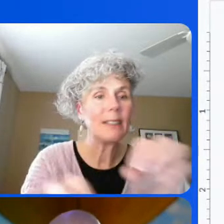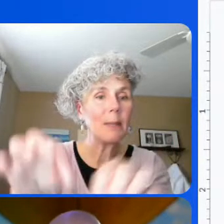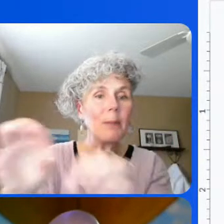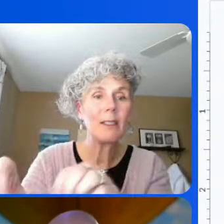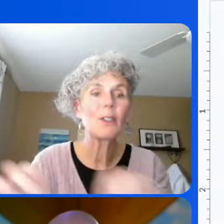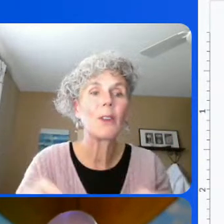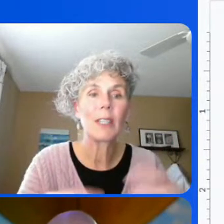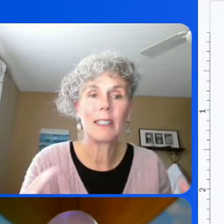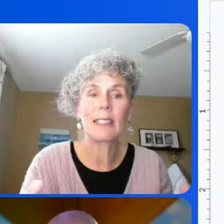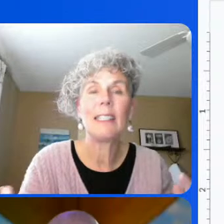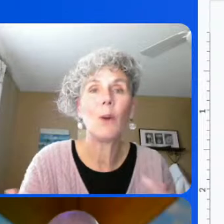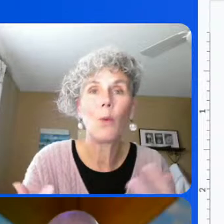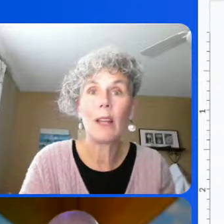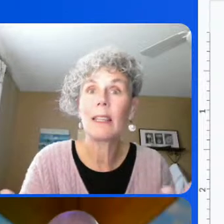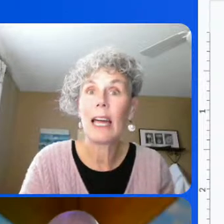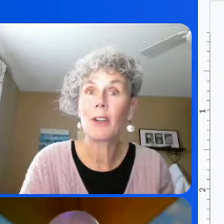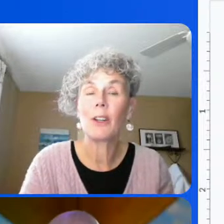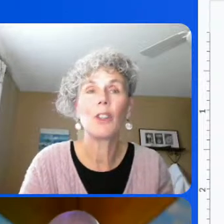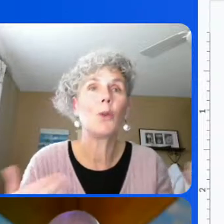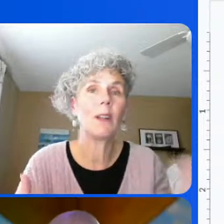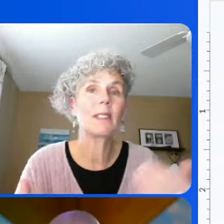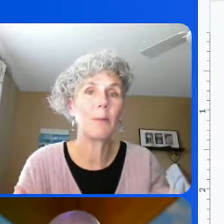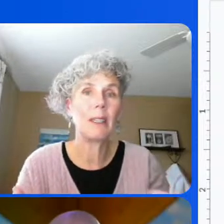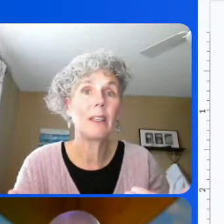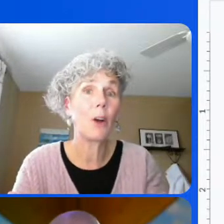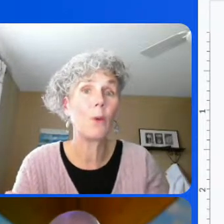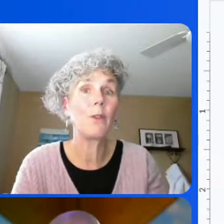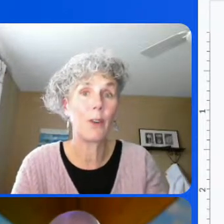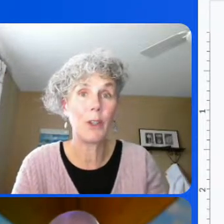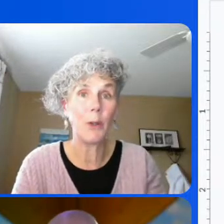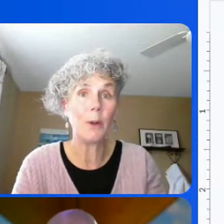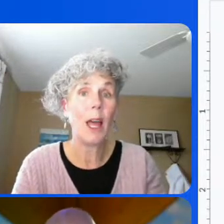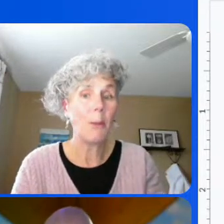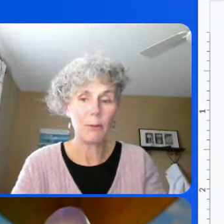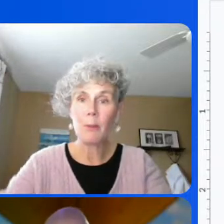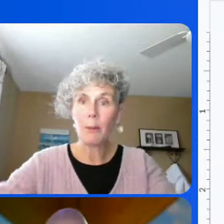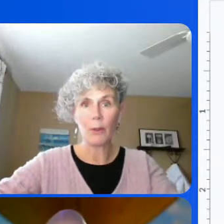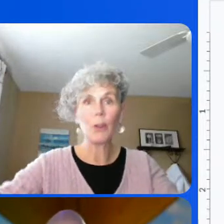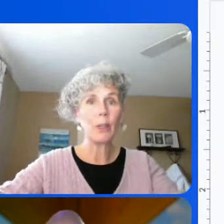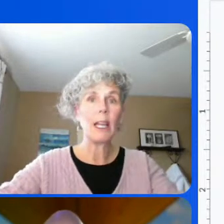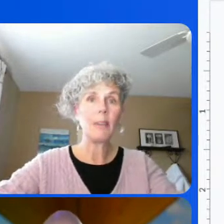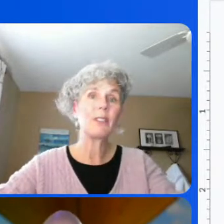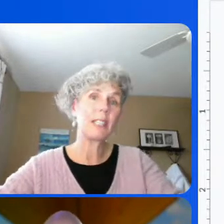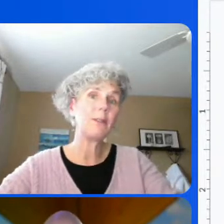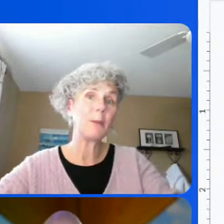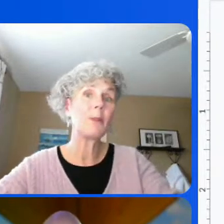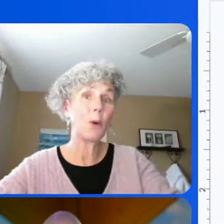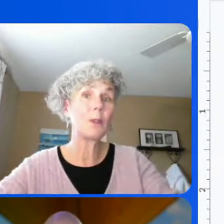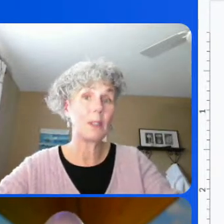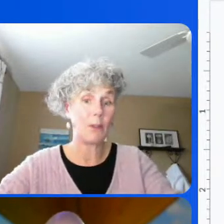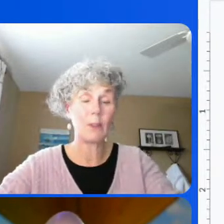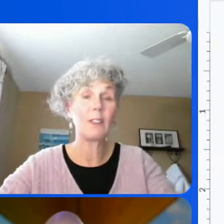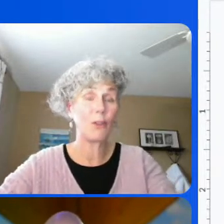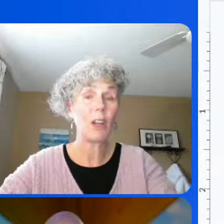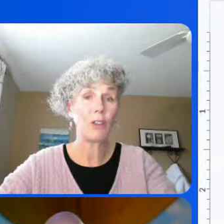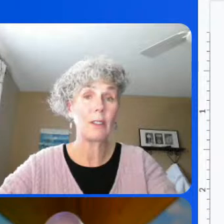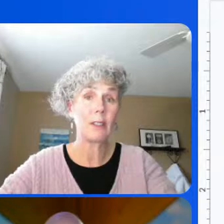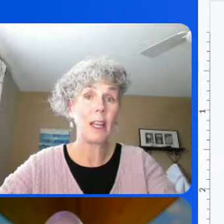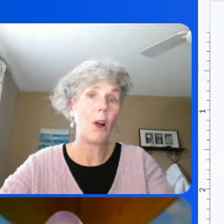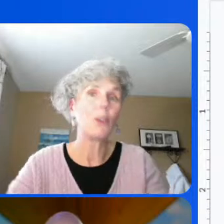them in so that you can see what letter you want somebody to code for you. But remember, you're going to have to give them those instructions. You